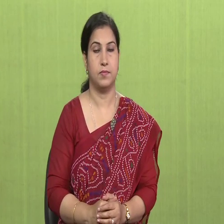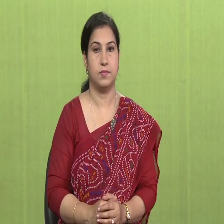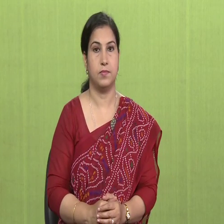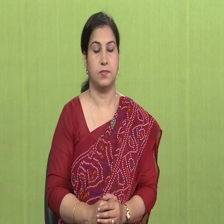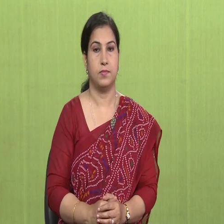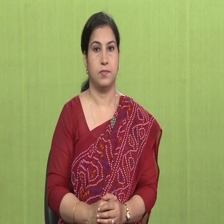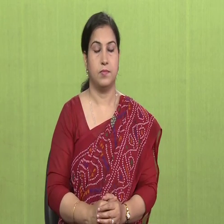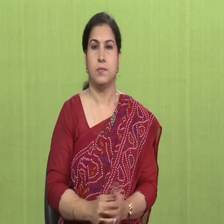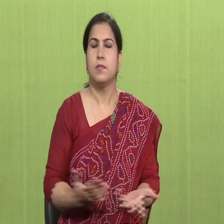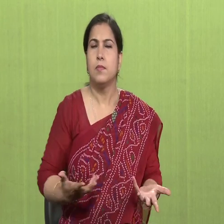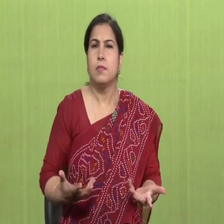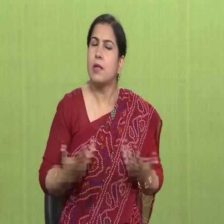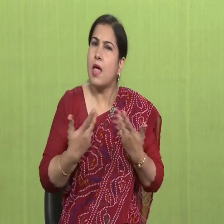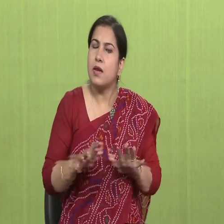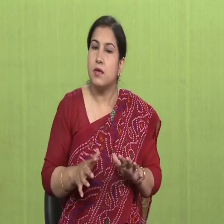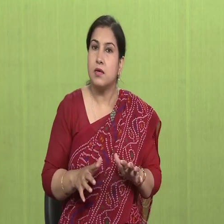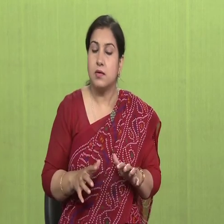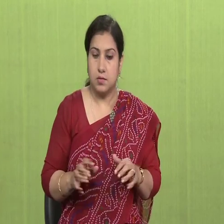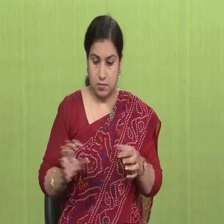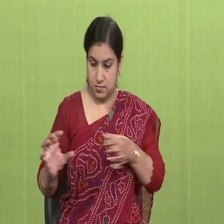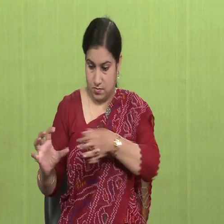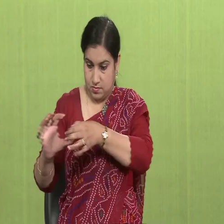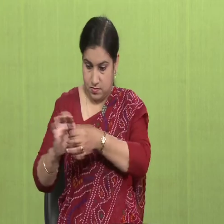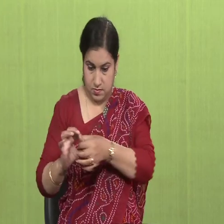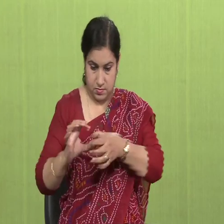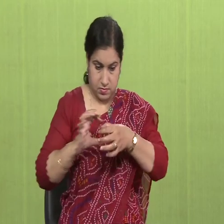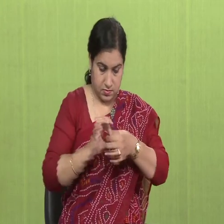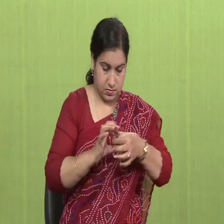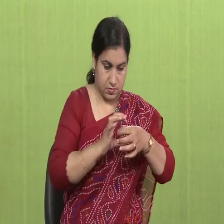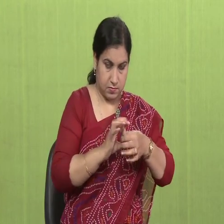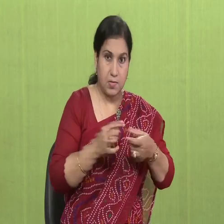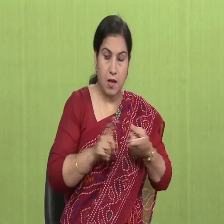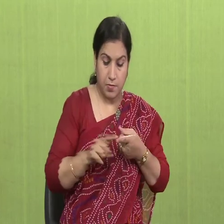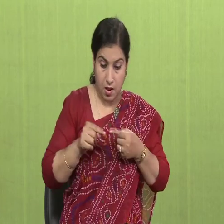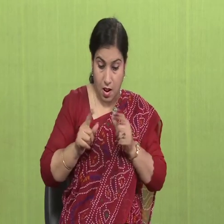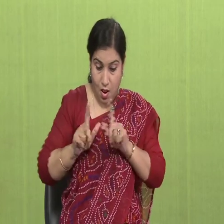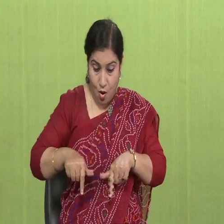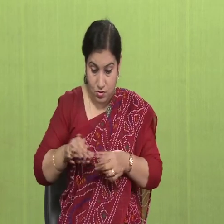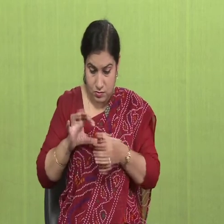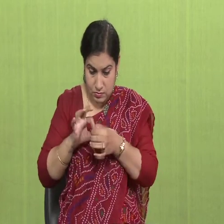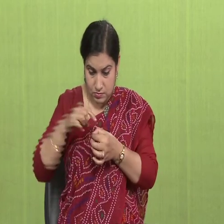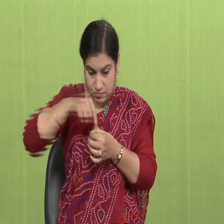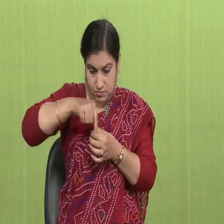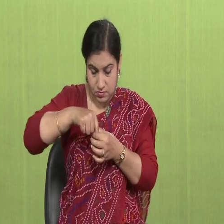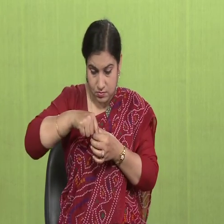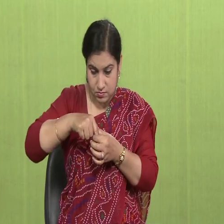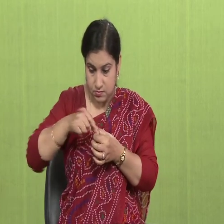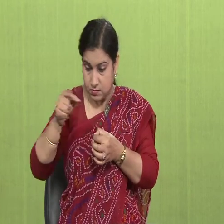Loss of any component in the system adversely affects other components of